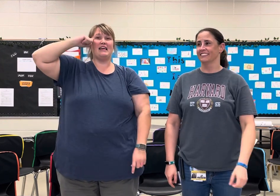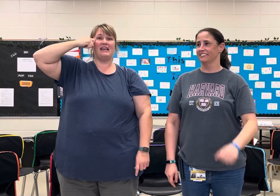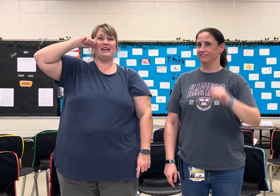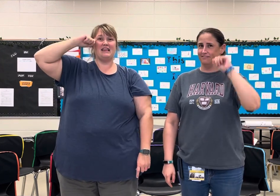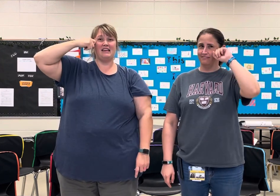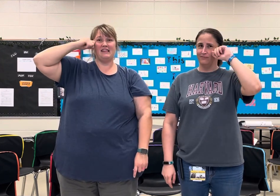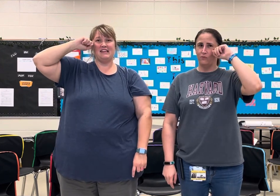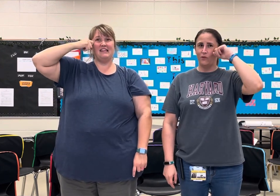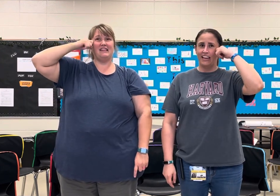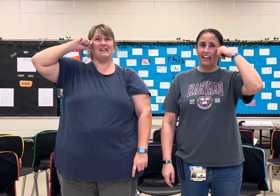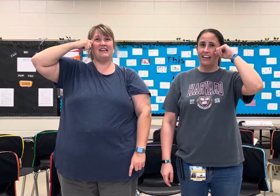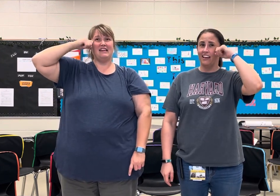Onion.